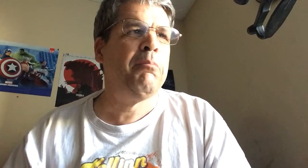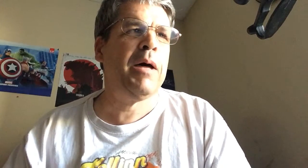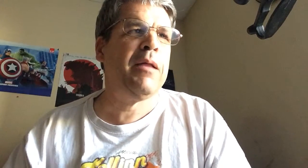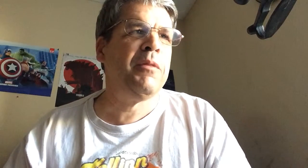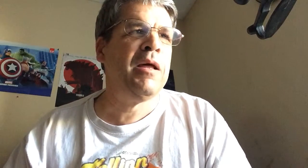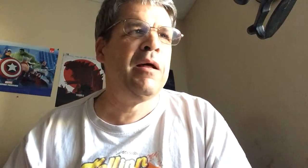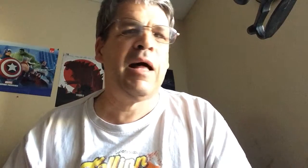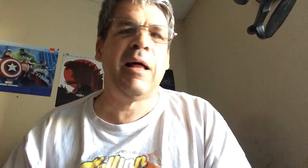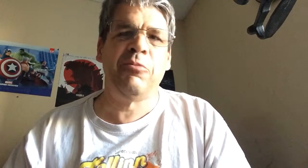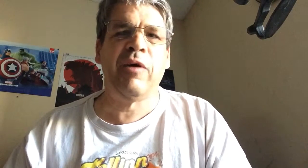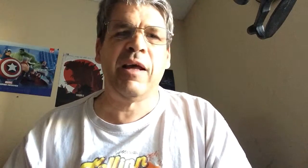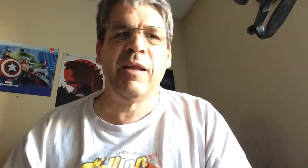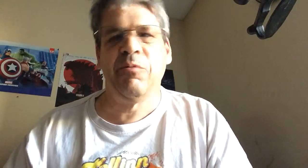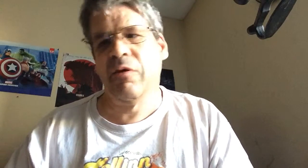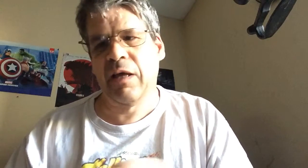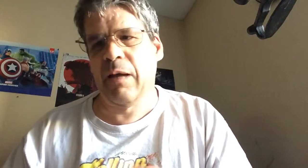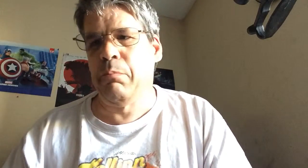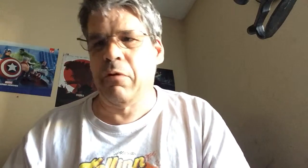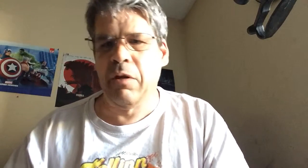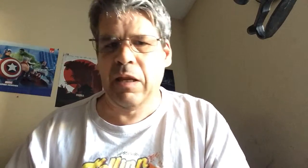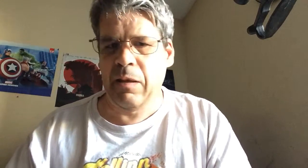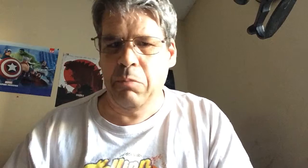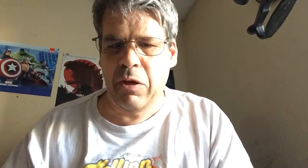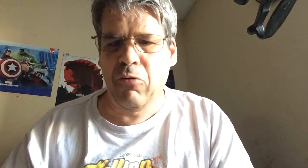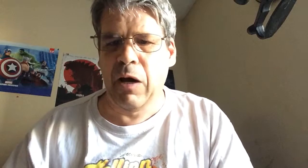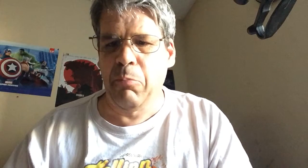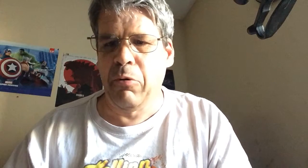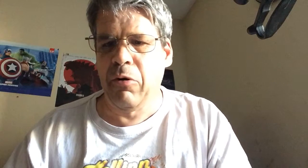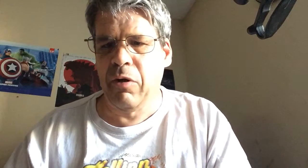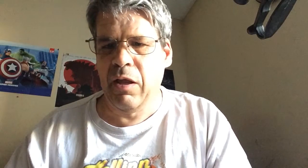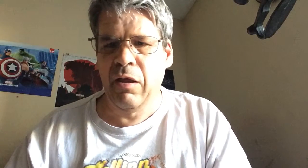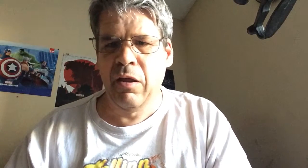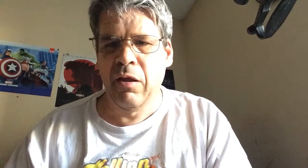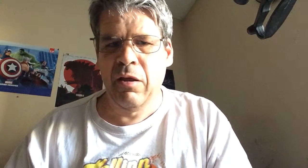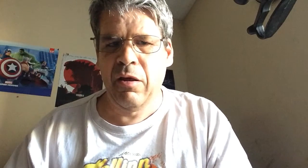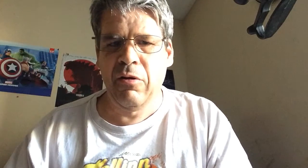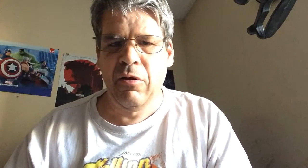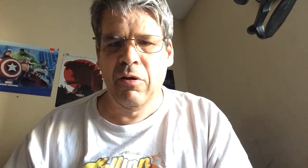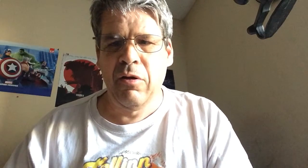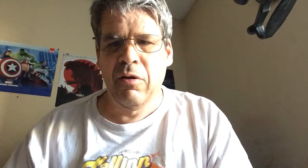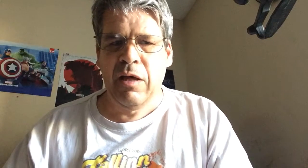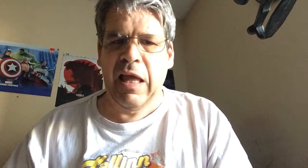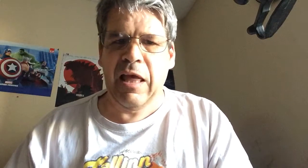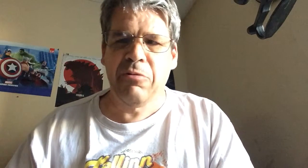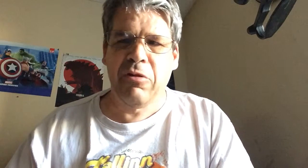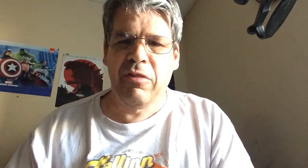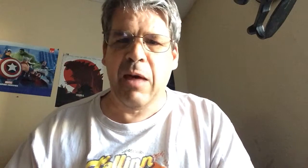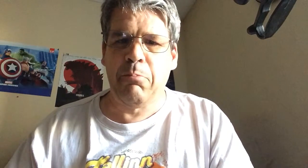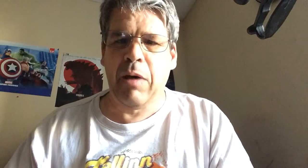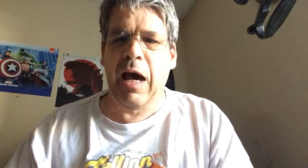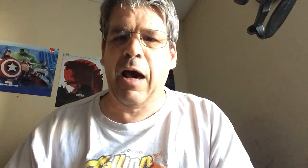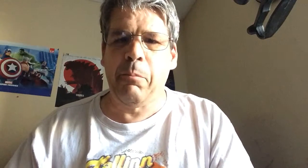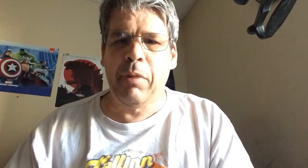But I'm trying to get more subscribers. So hit thumb up